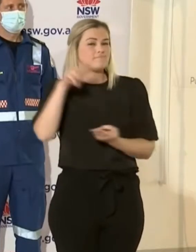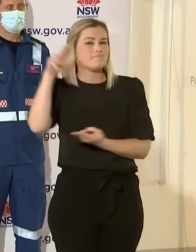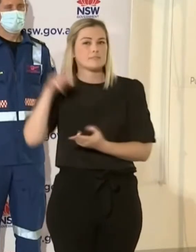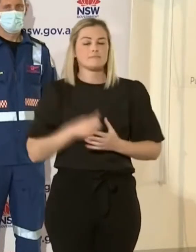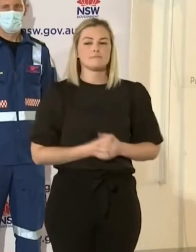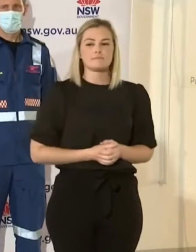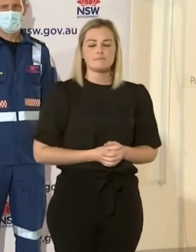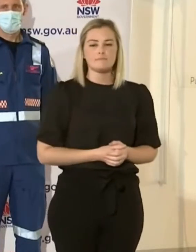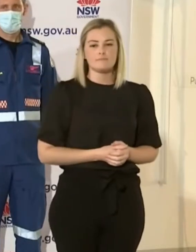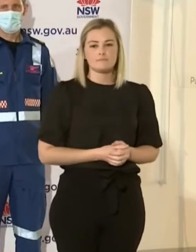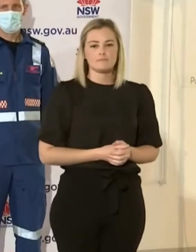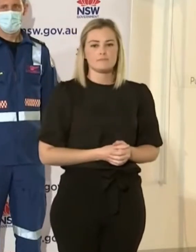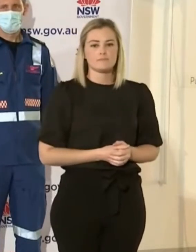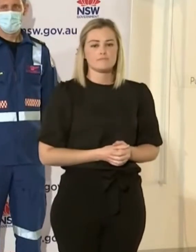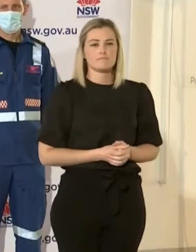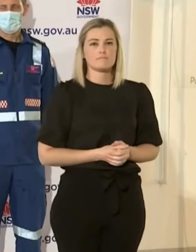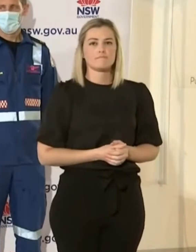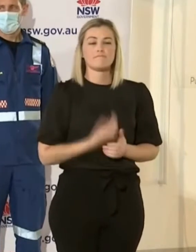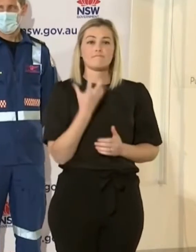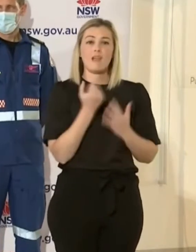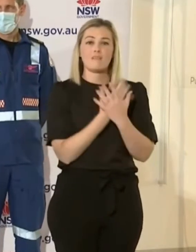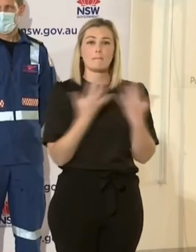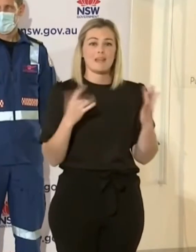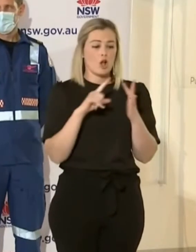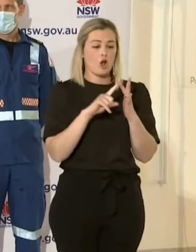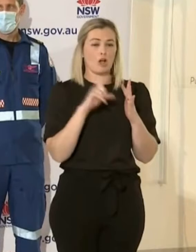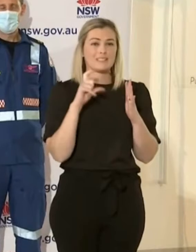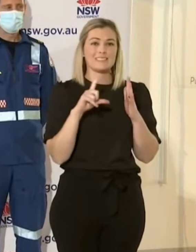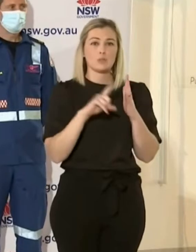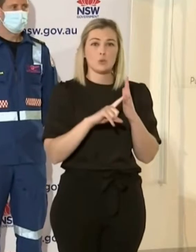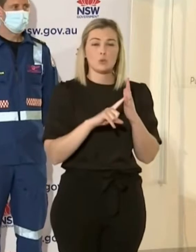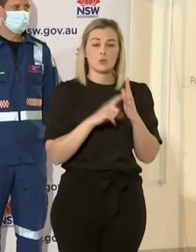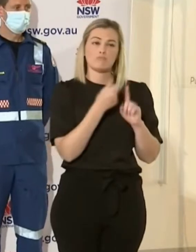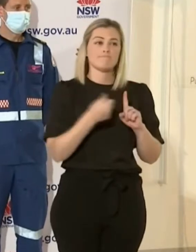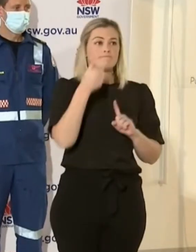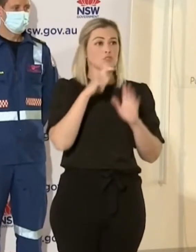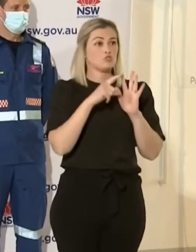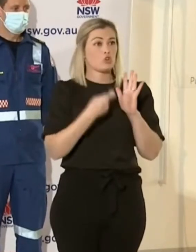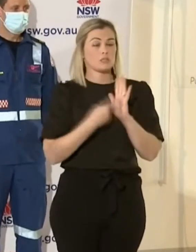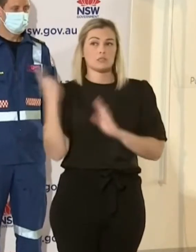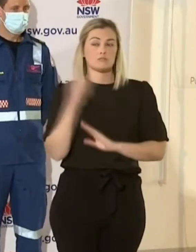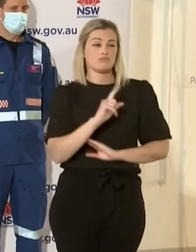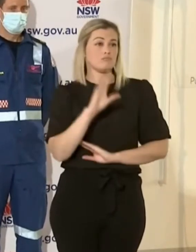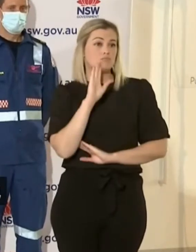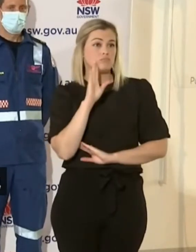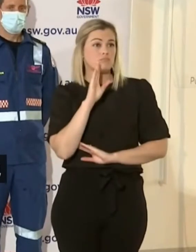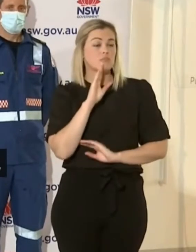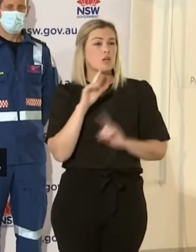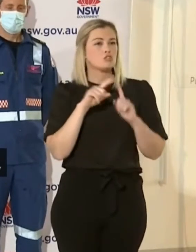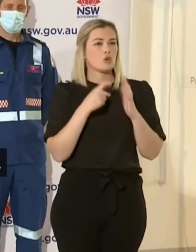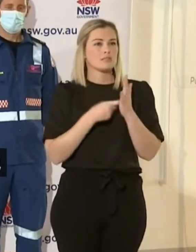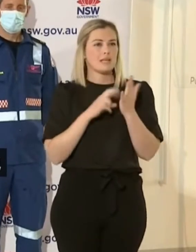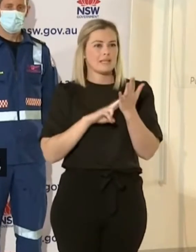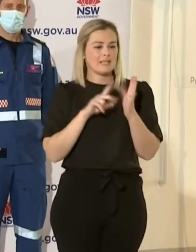a number of intensive care specialists appear at these press conferences. One of them, Dr. Nepean Nguyen, I remember her